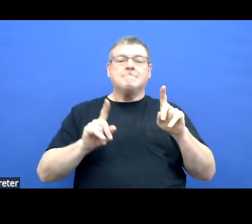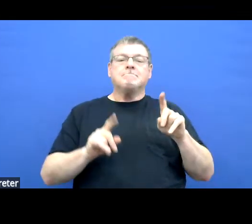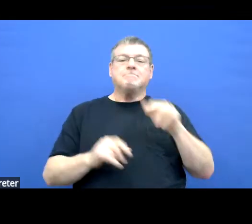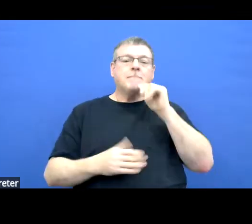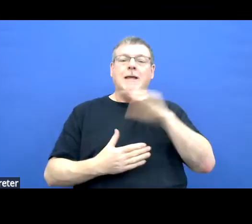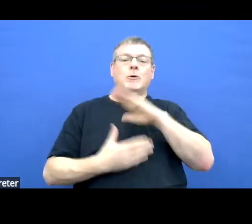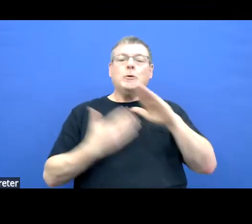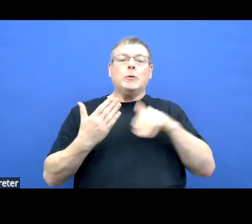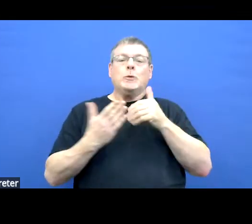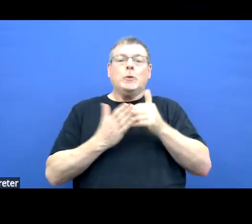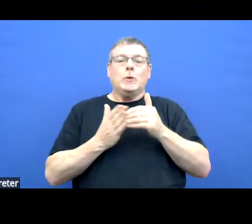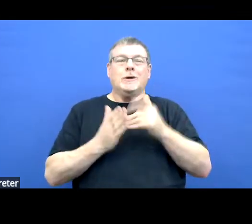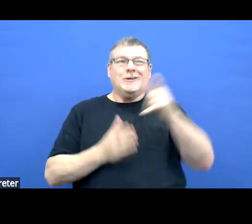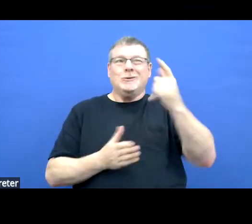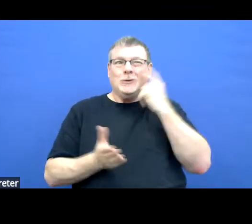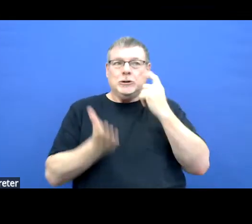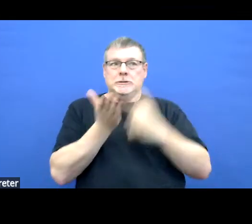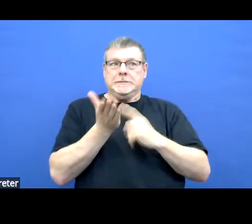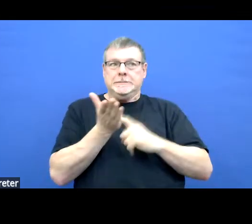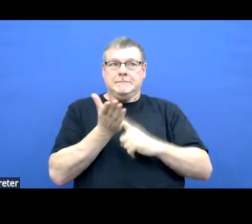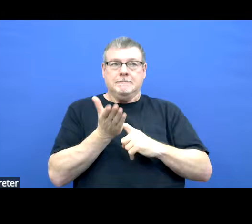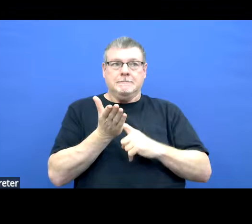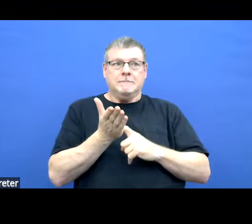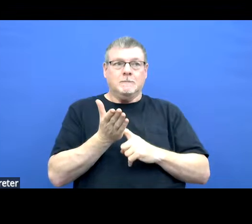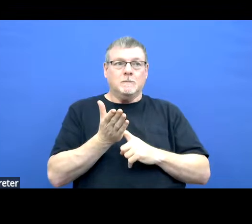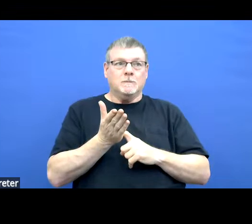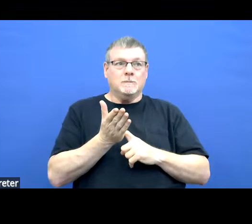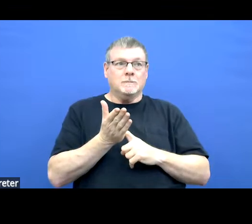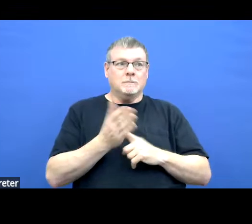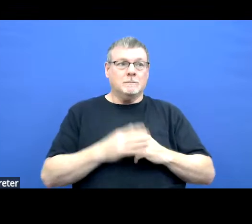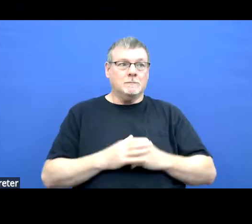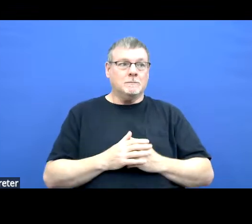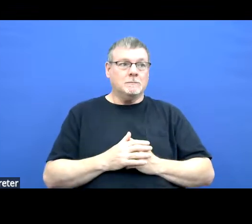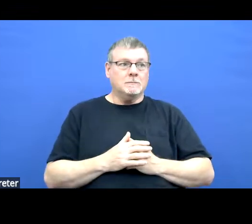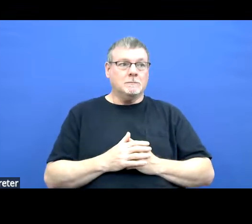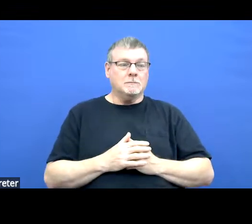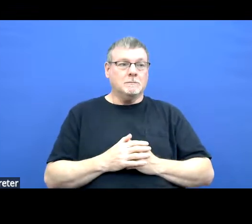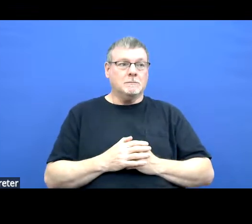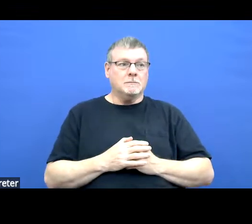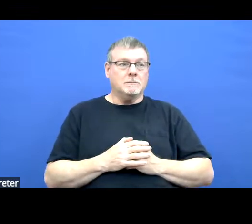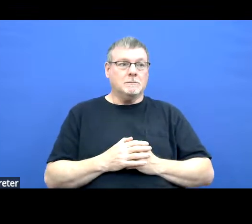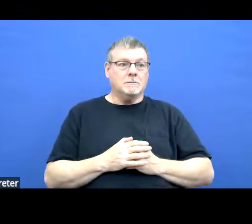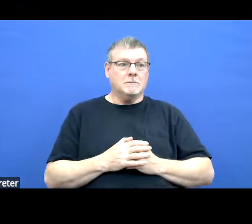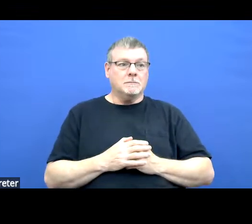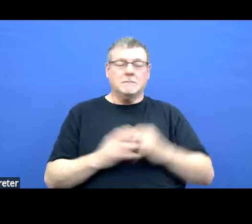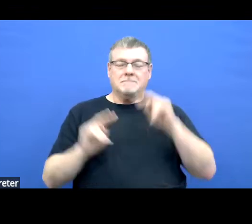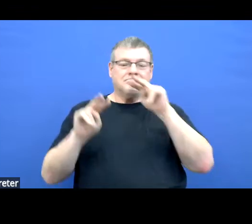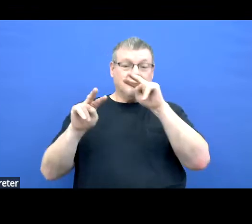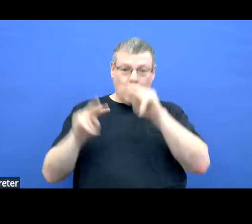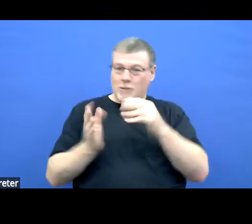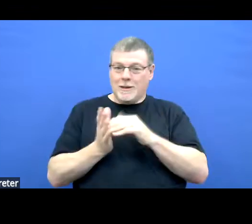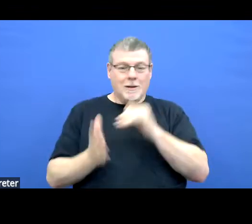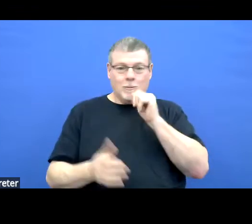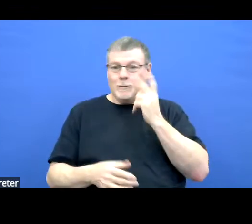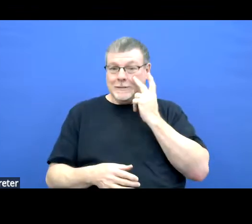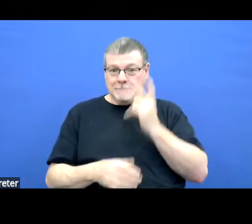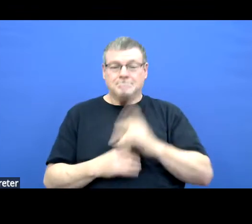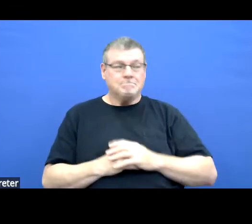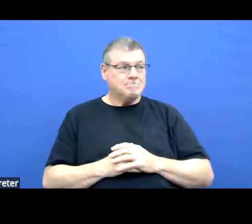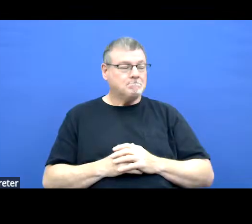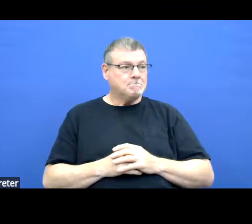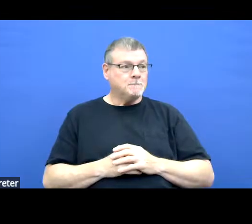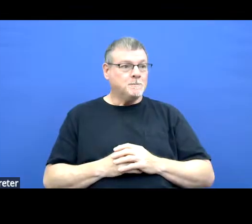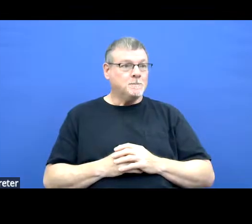the stuff that you just discussed. No, I just looked again. I don't see it. Give me a second. So,